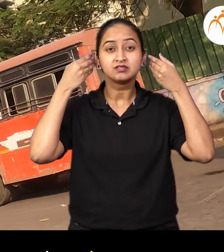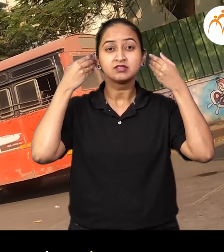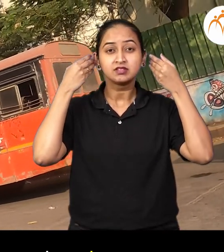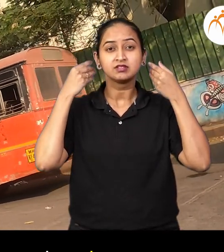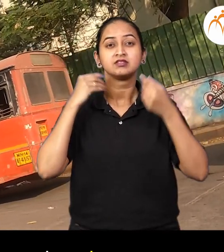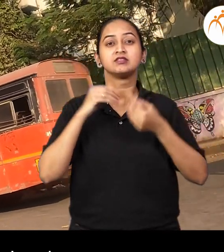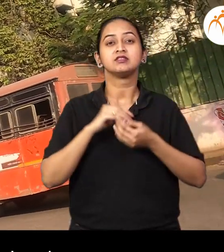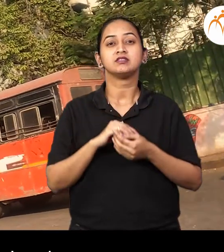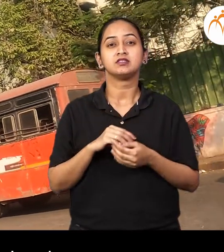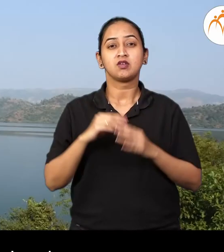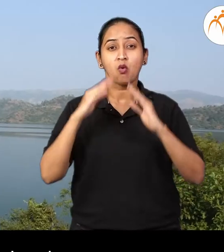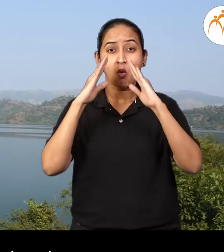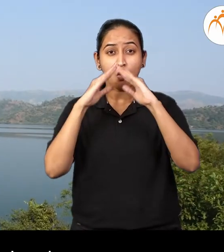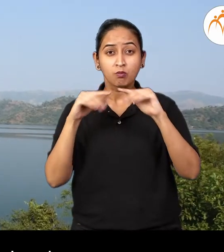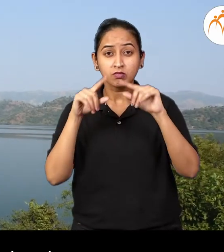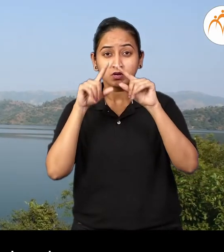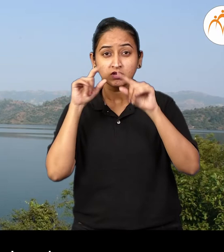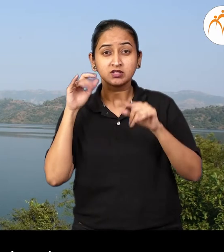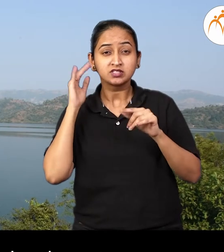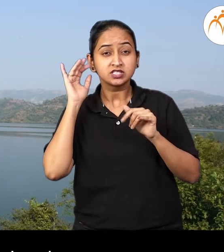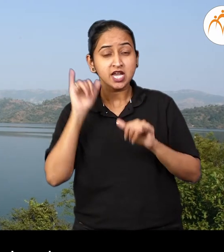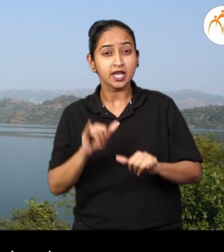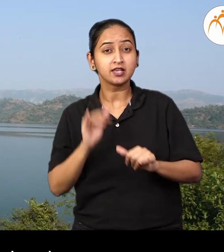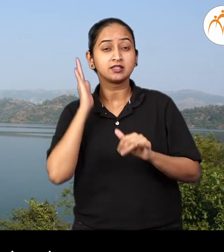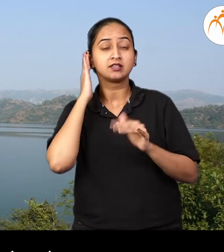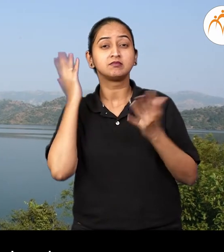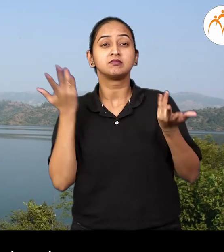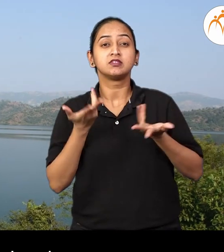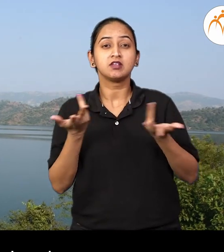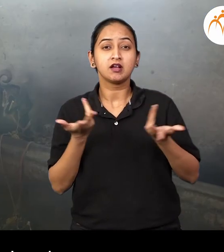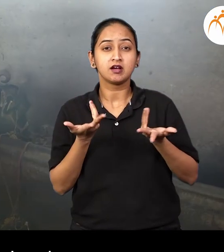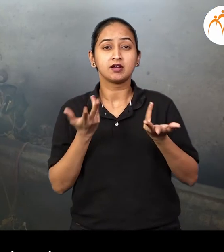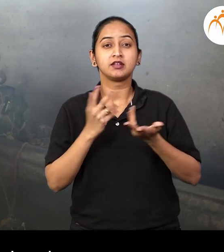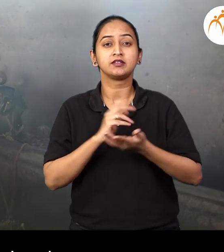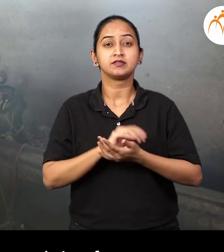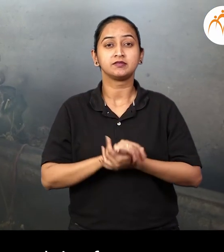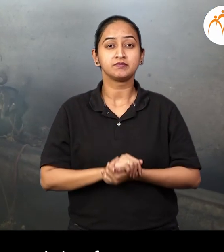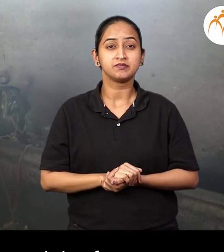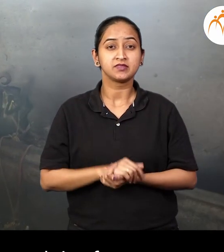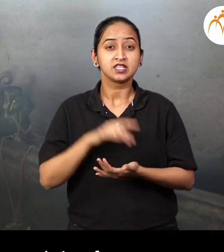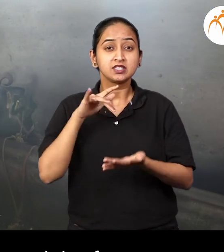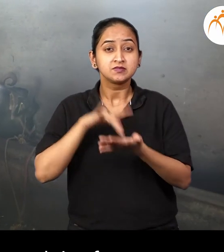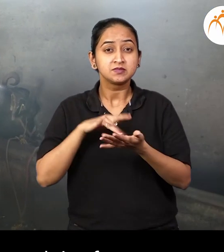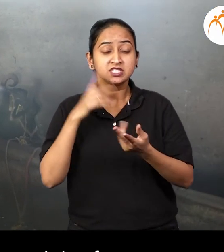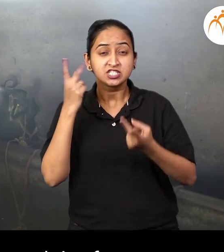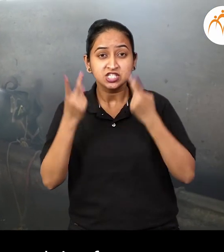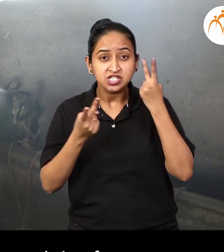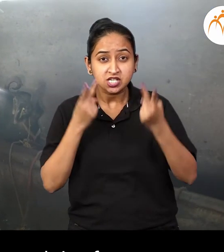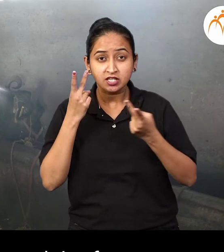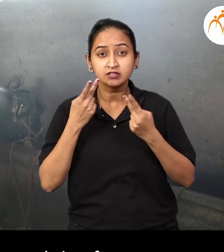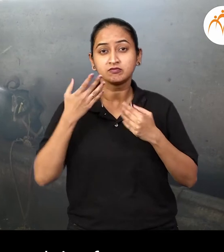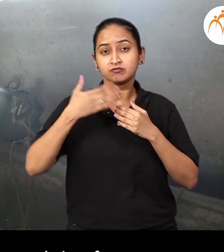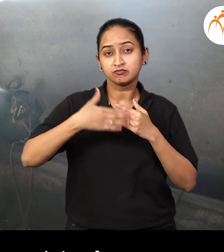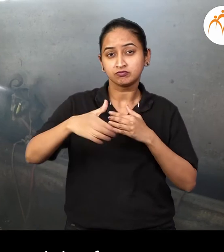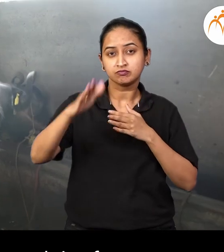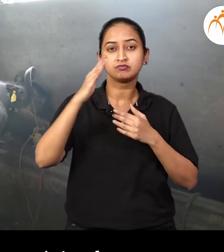places. Sometimes they take them to see the cattle shed